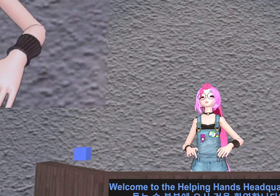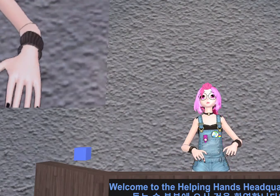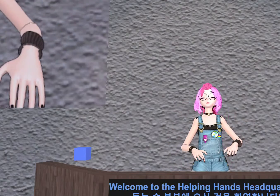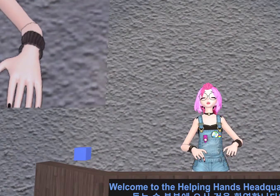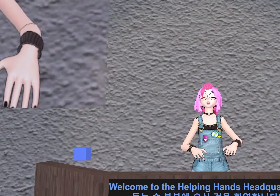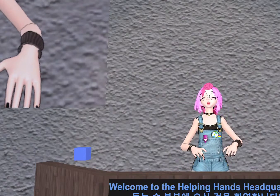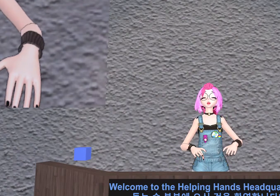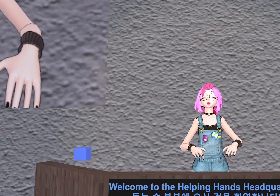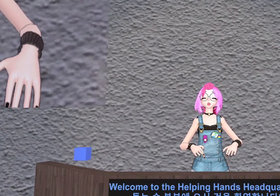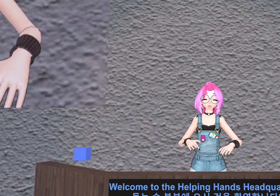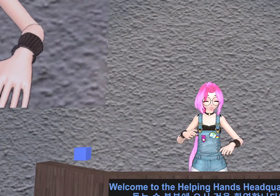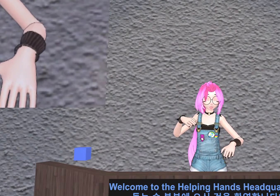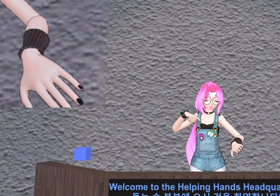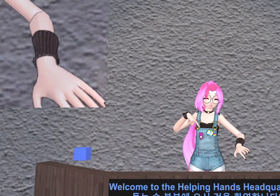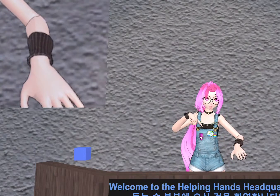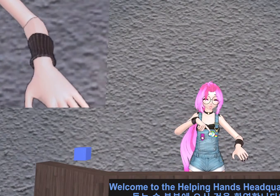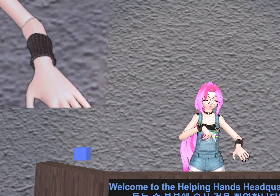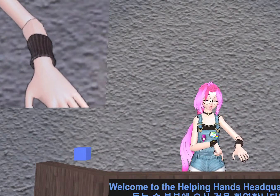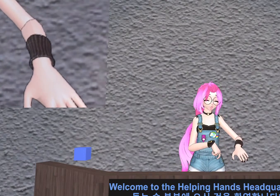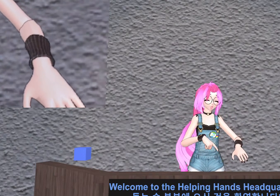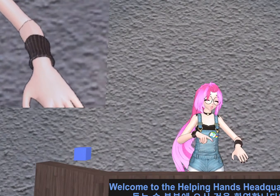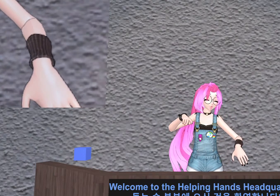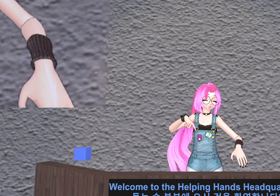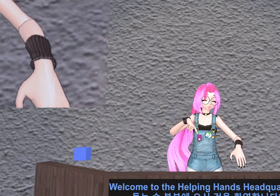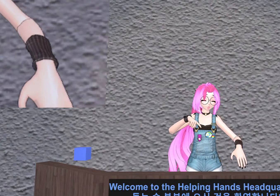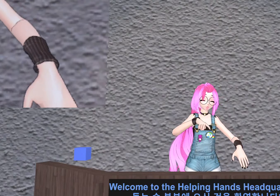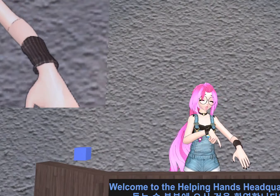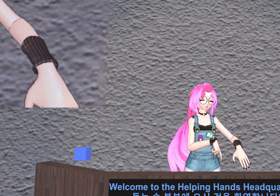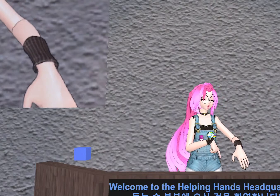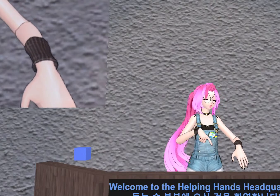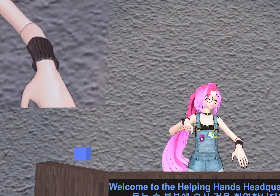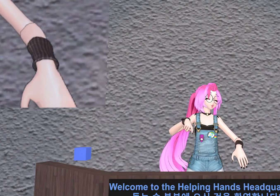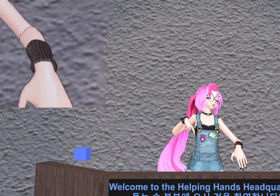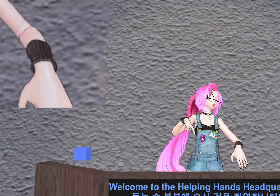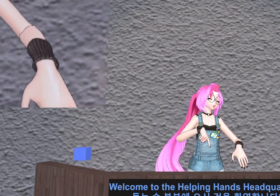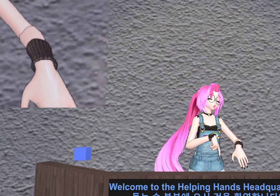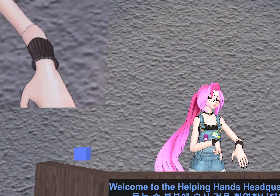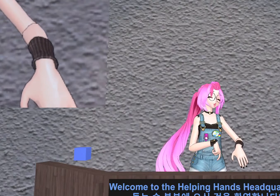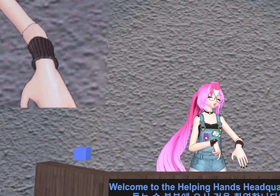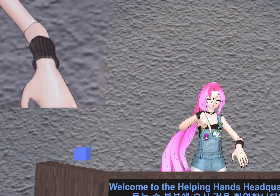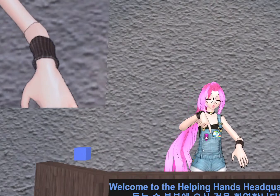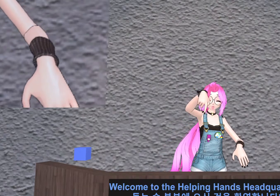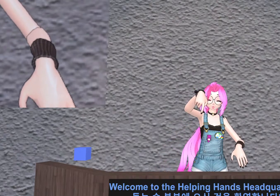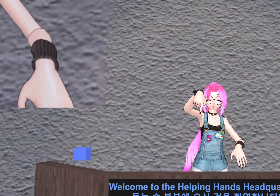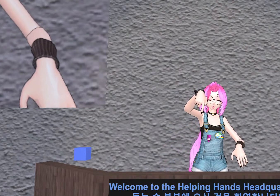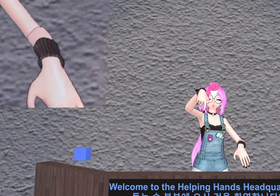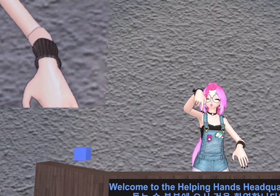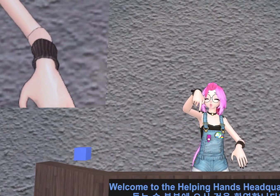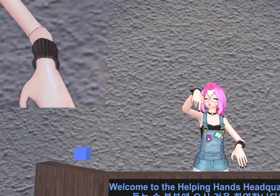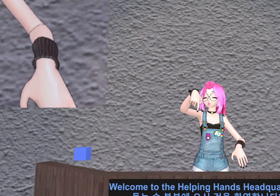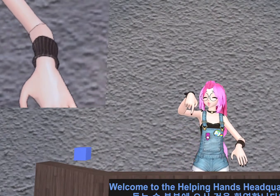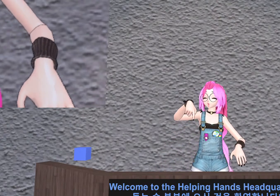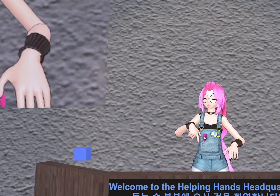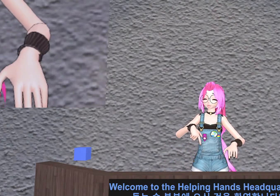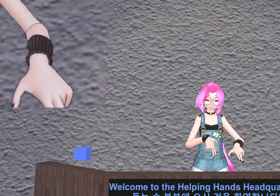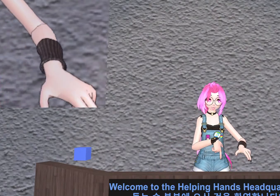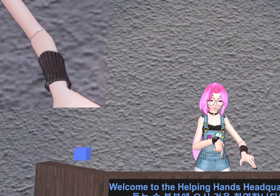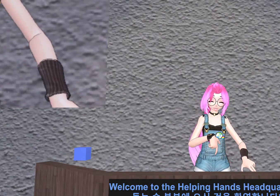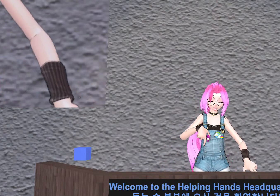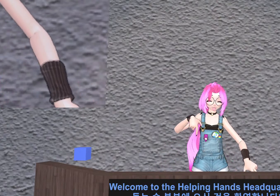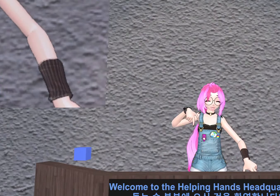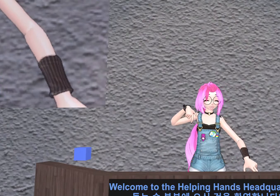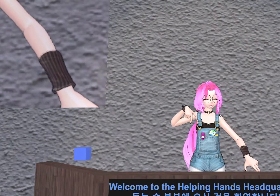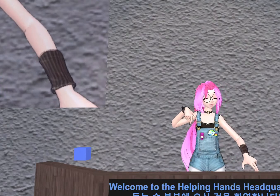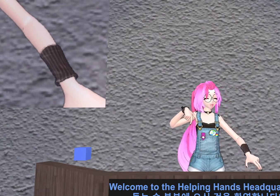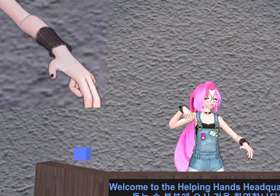drag. And then, like I said, queen. I guess that's a good one. Yes, queen. Queen You're gonna have a Q